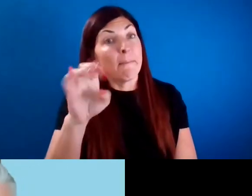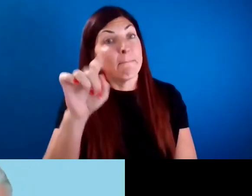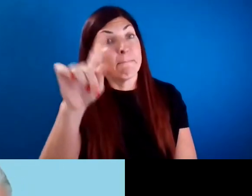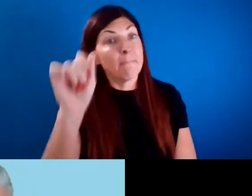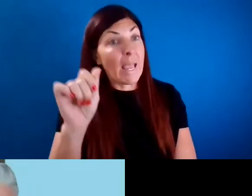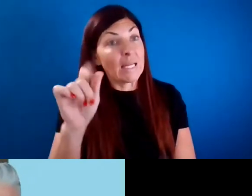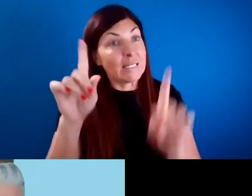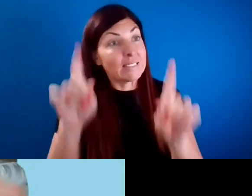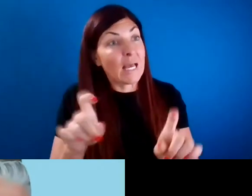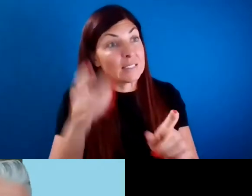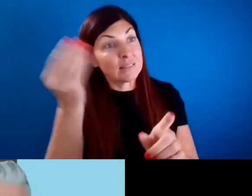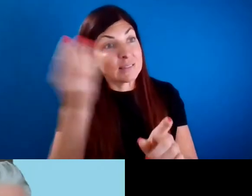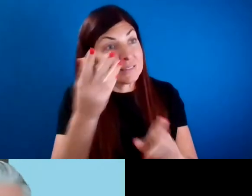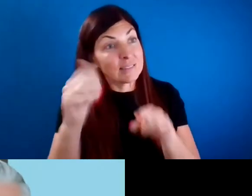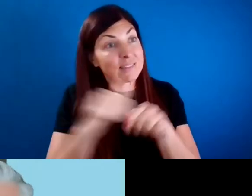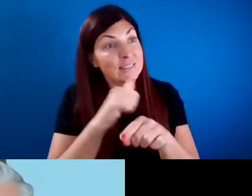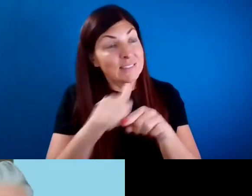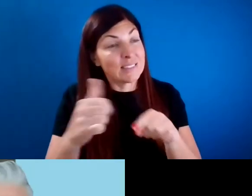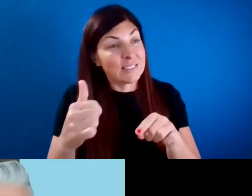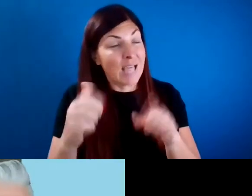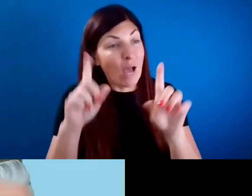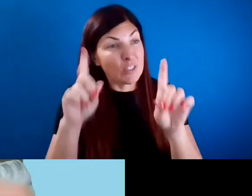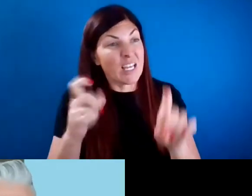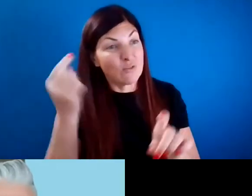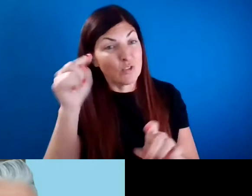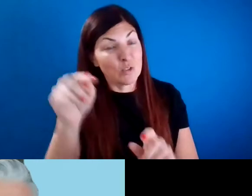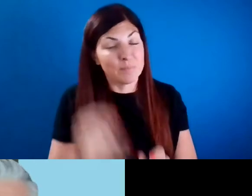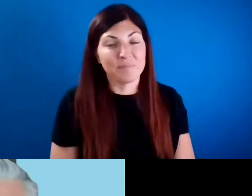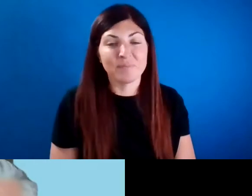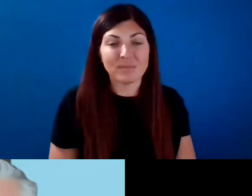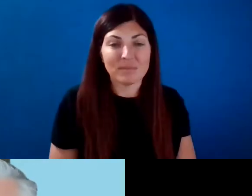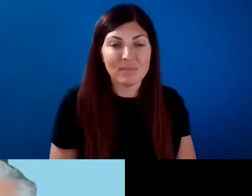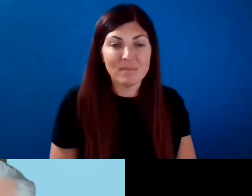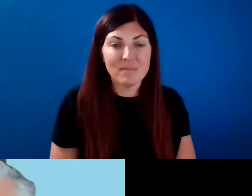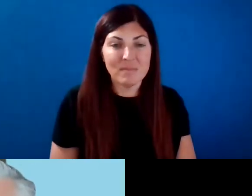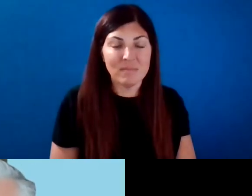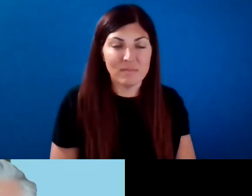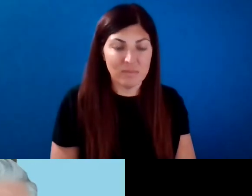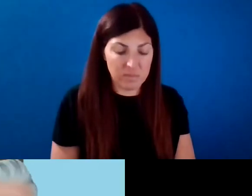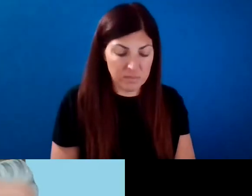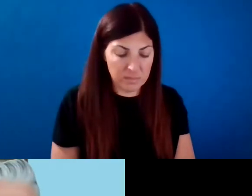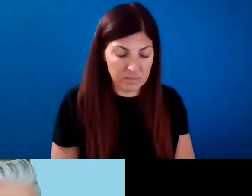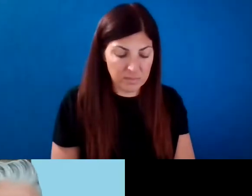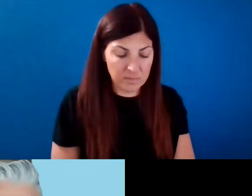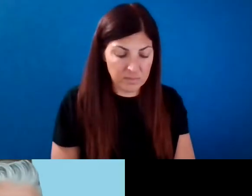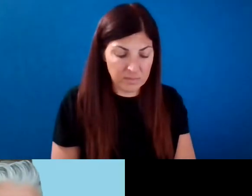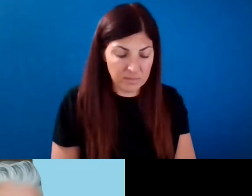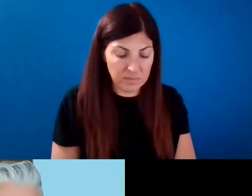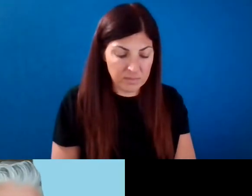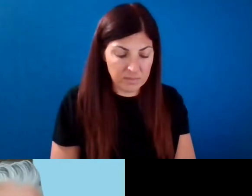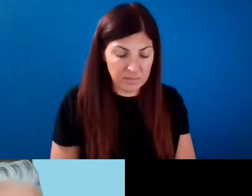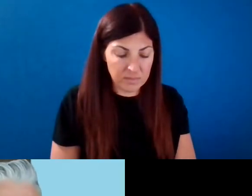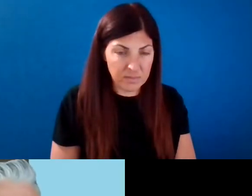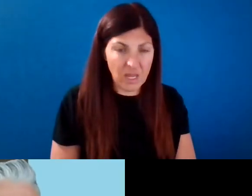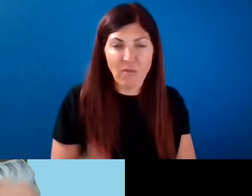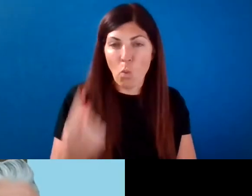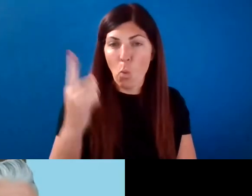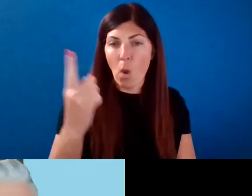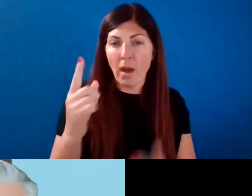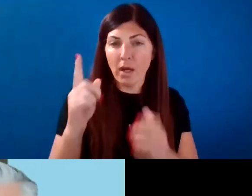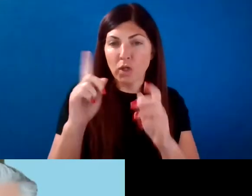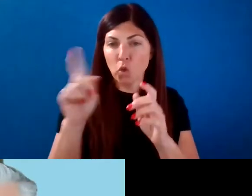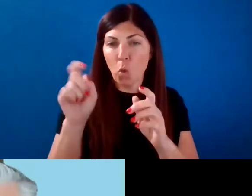call you. All right. Yeah. Thank you. All right. So we've got one question in the Q&A, and then we got someone who wants to come on here.